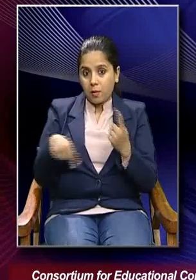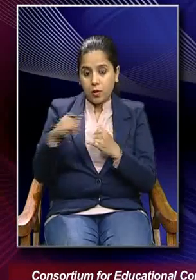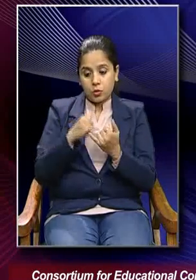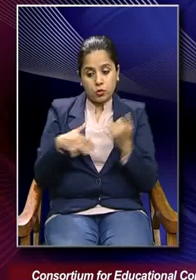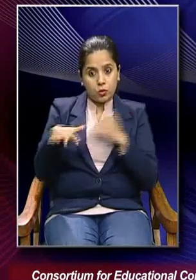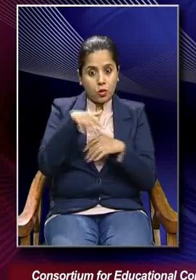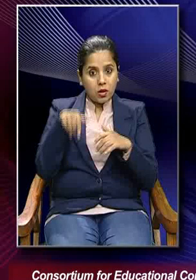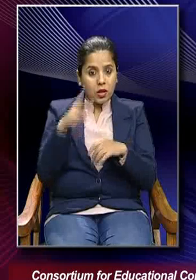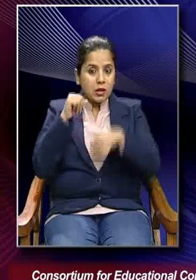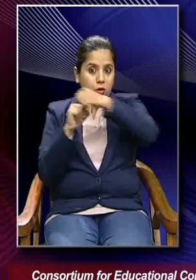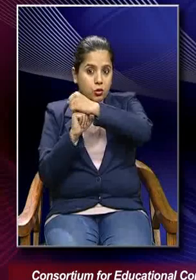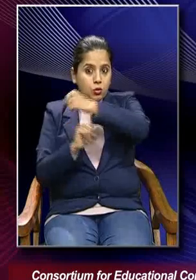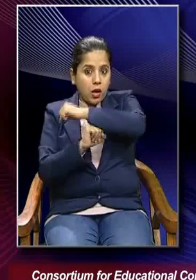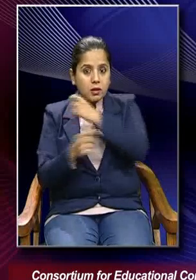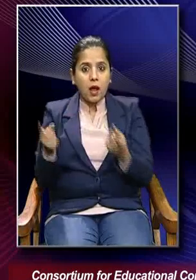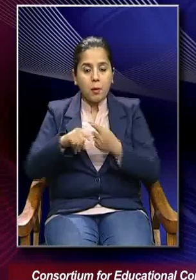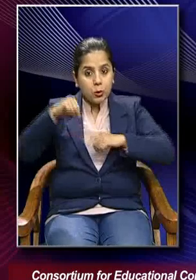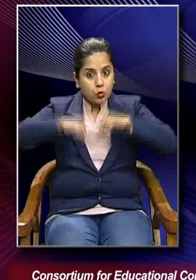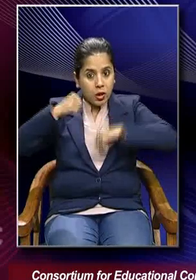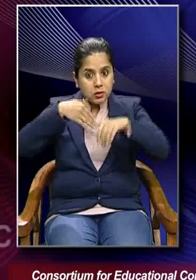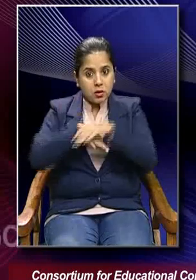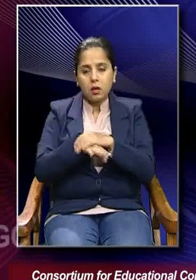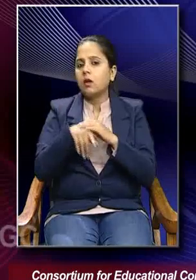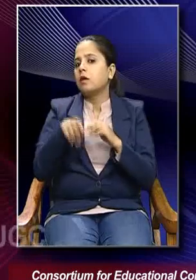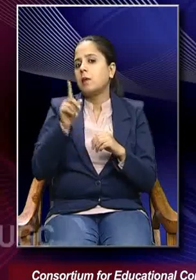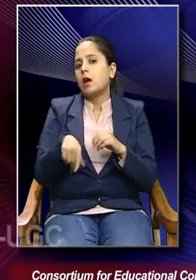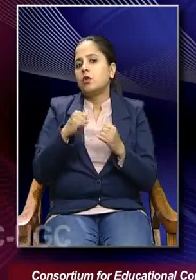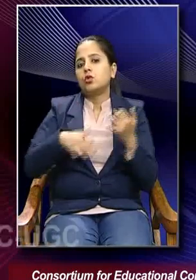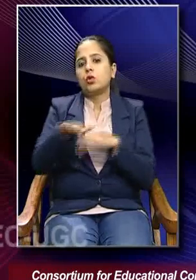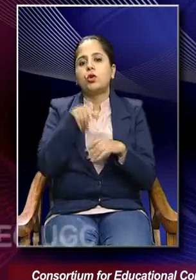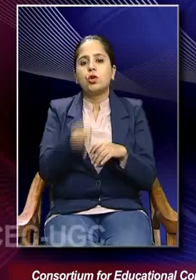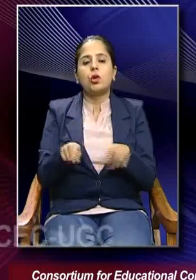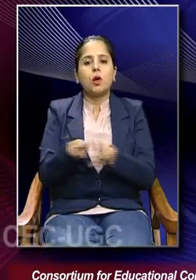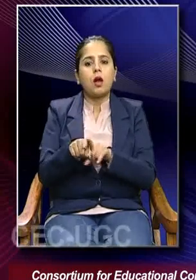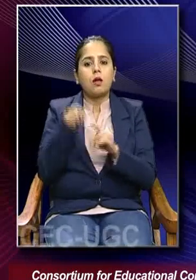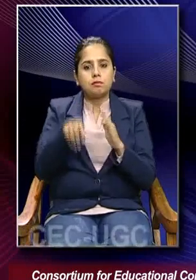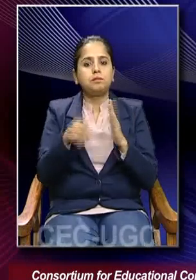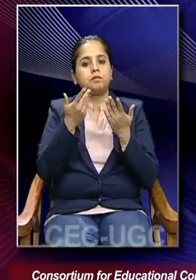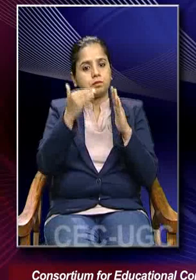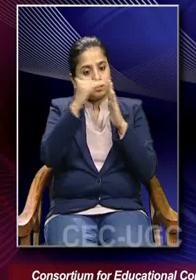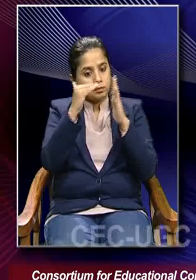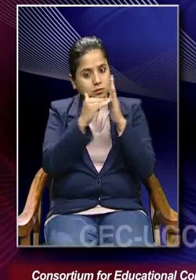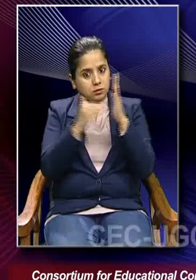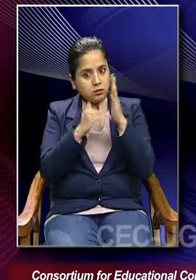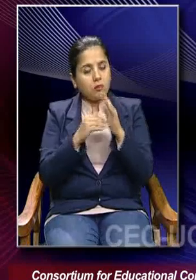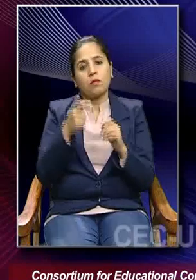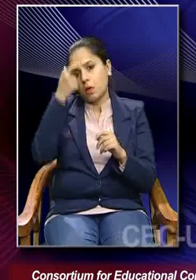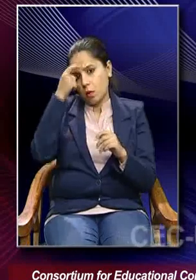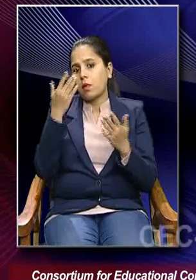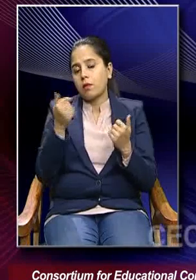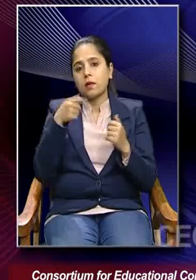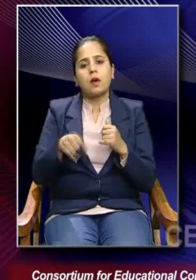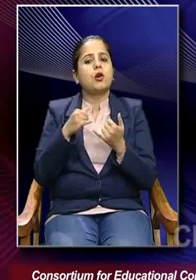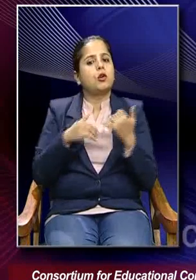social structure, it leads to disrupted social order. So, we can give an example of the institution of family. It